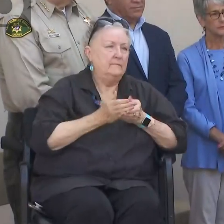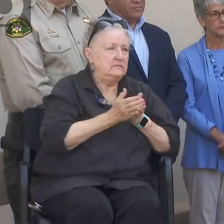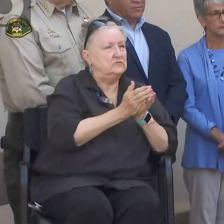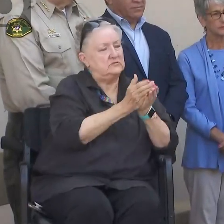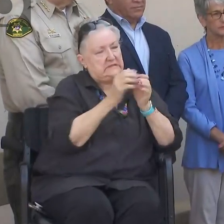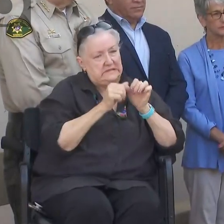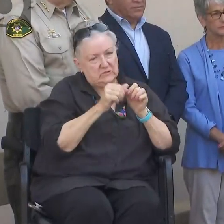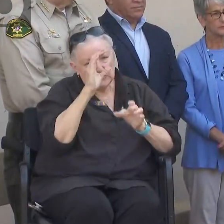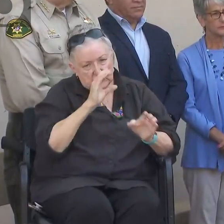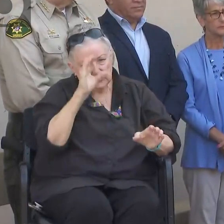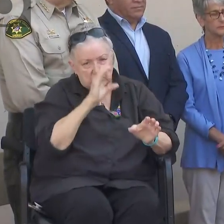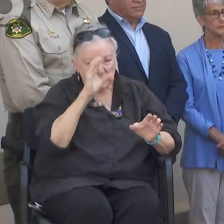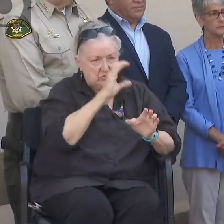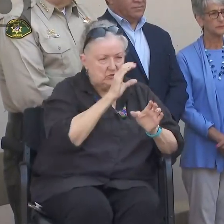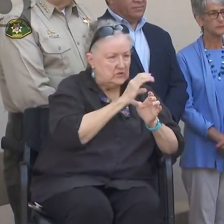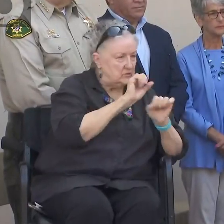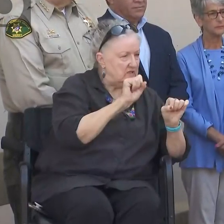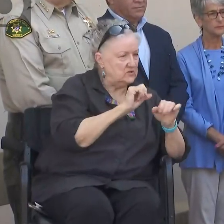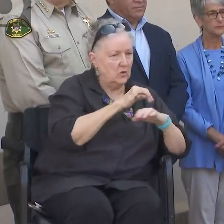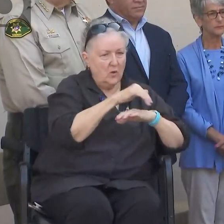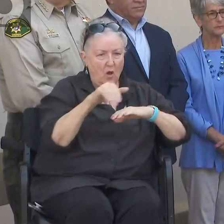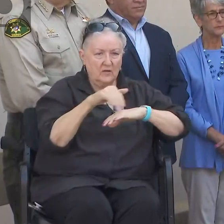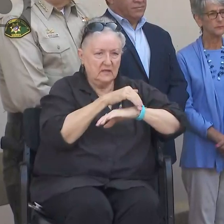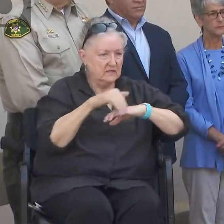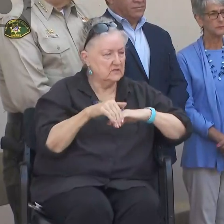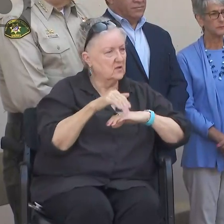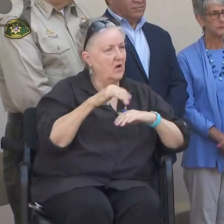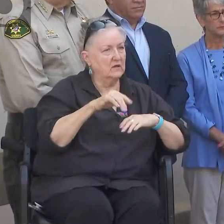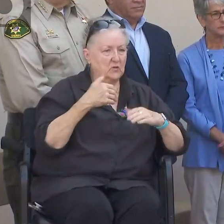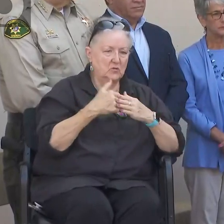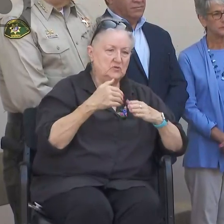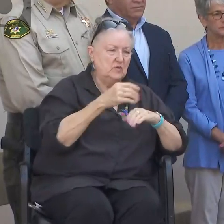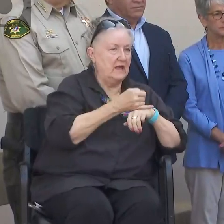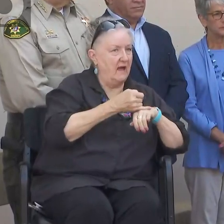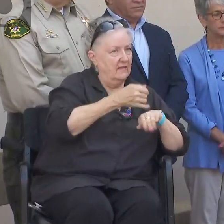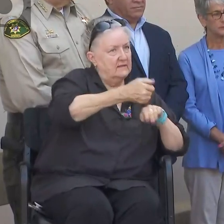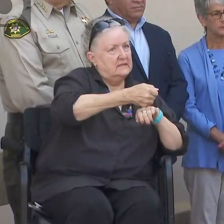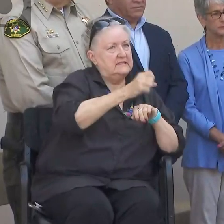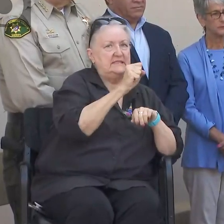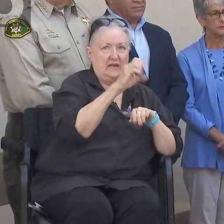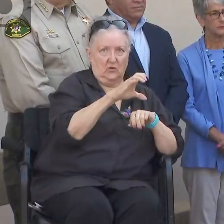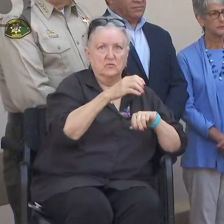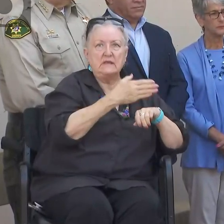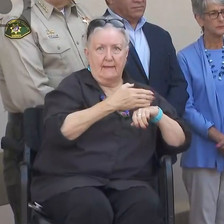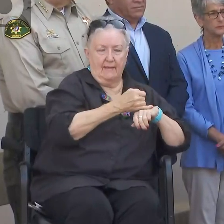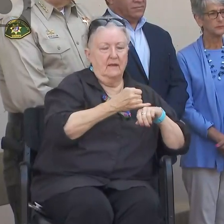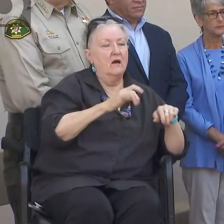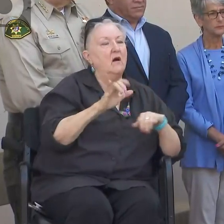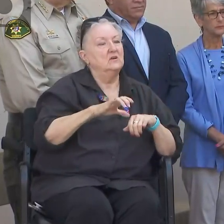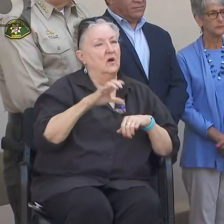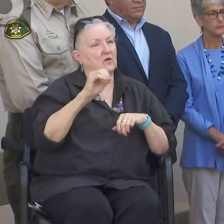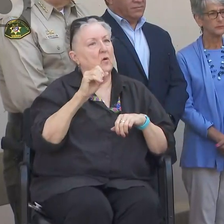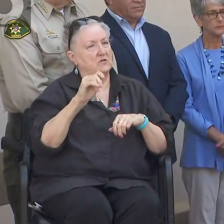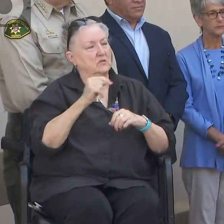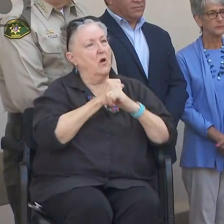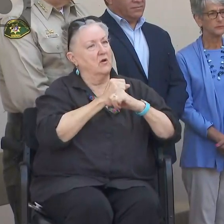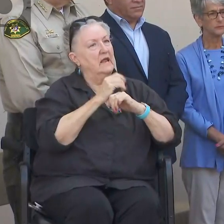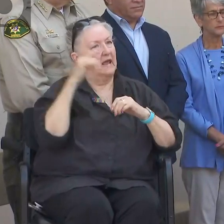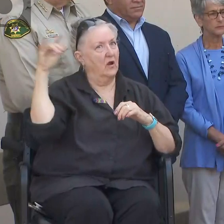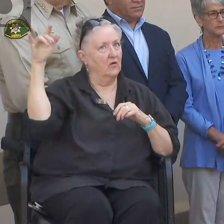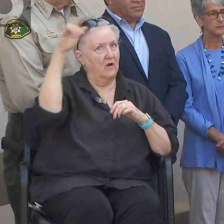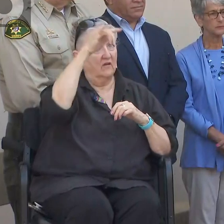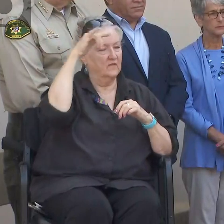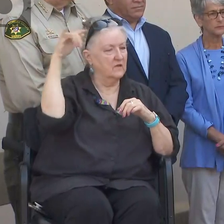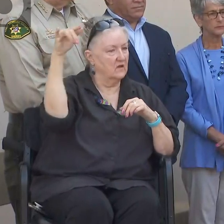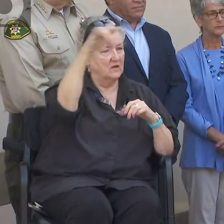rescue efforts along the shorelines of Santa Cruz Island. We also have our Coast Guard aircraft that is also